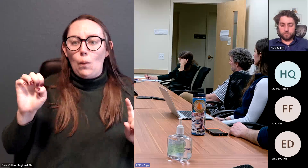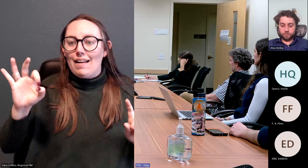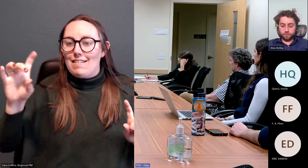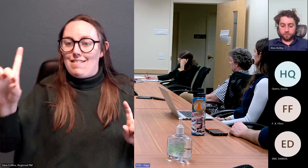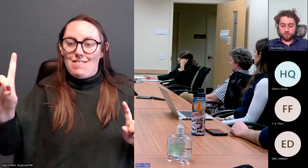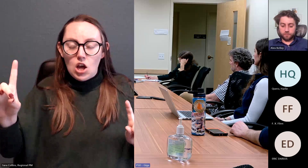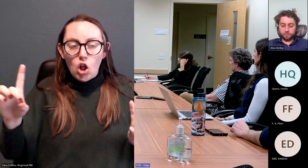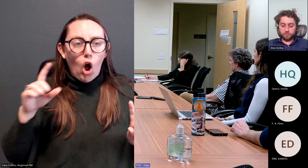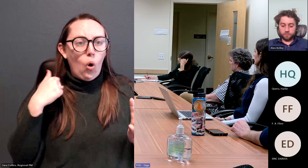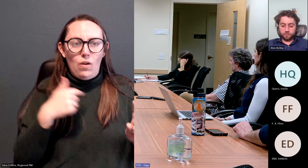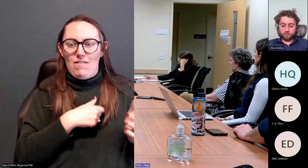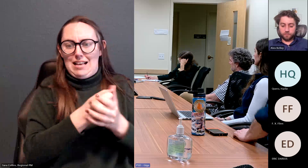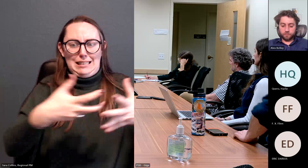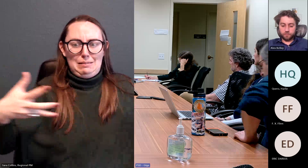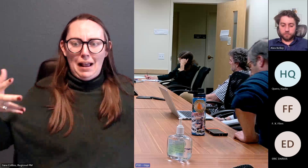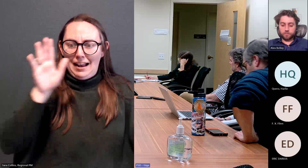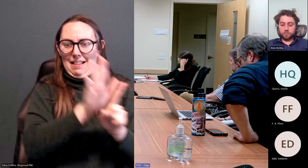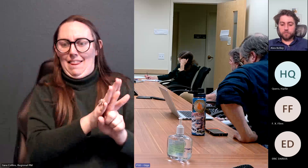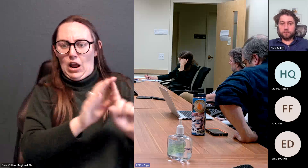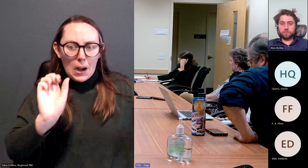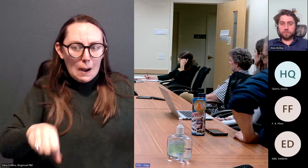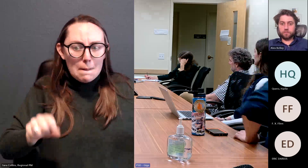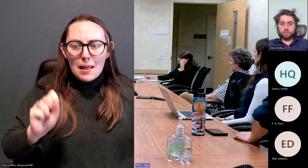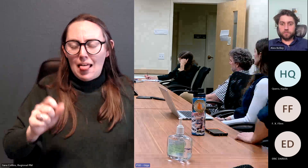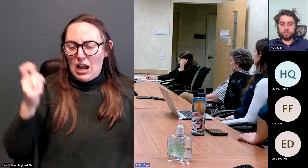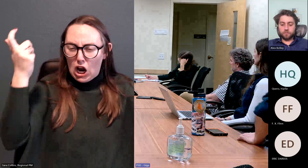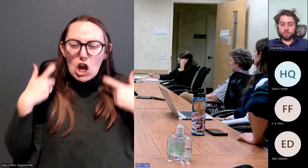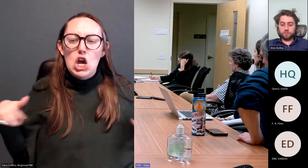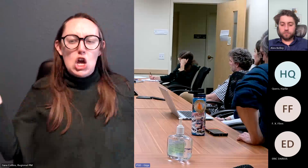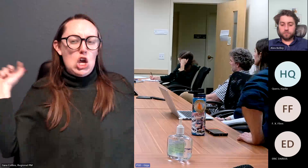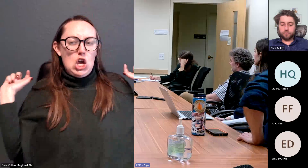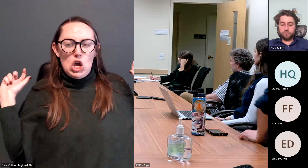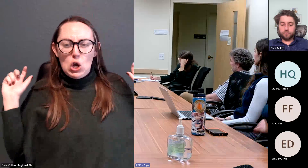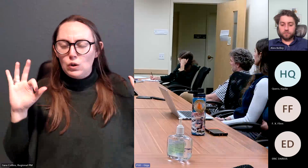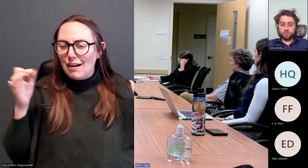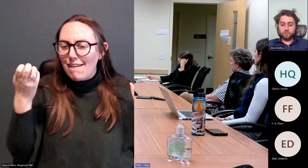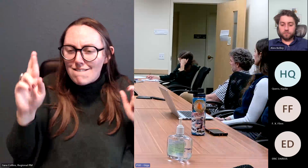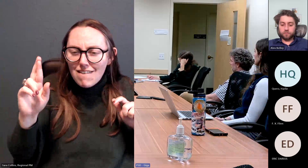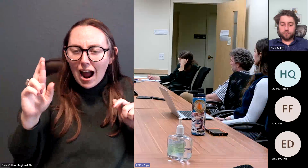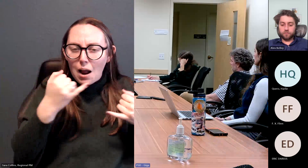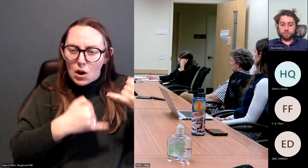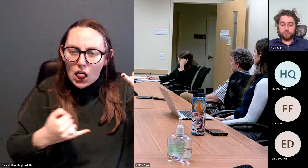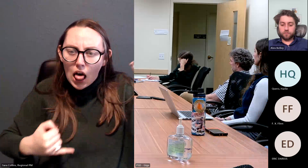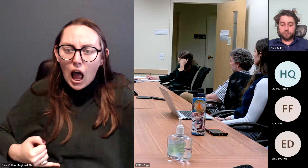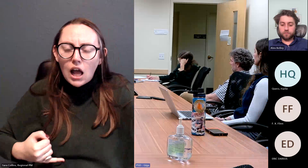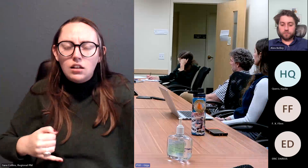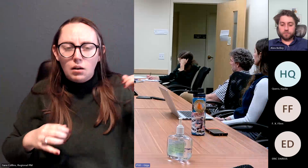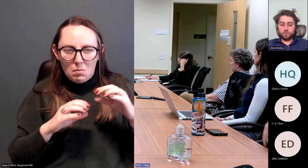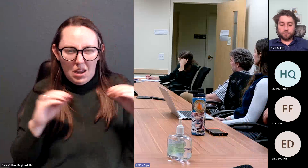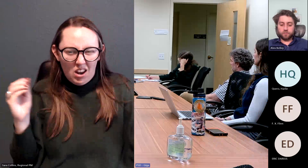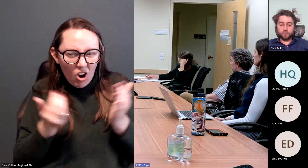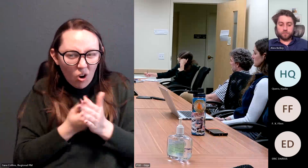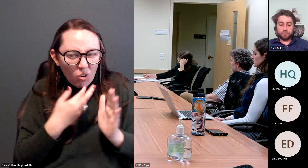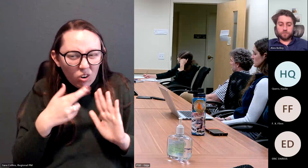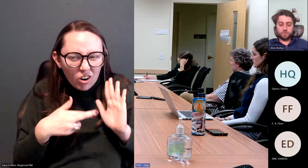CUD agreements and fiber VoIP, and yet no new regulatory teeth at all. And